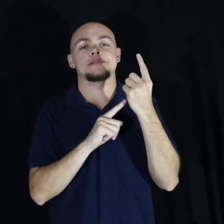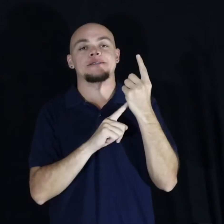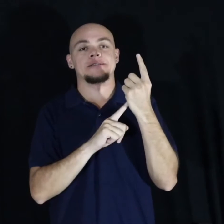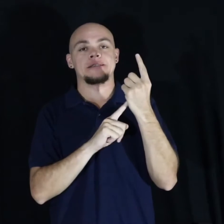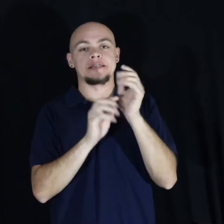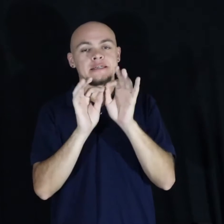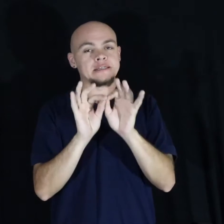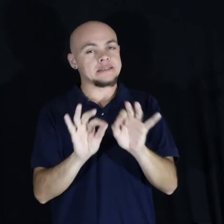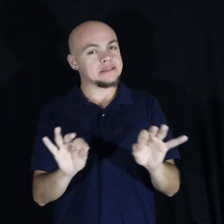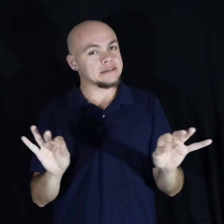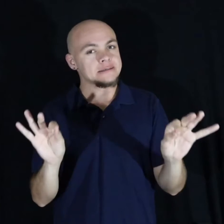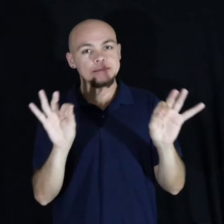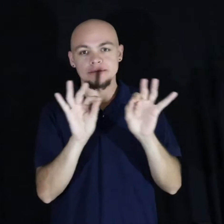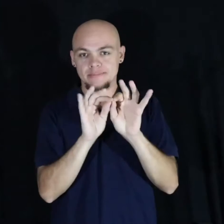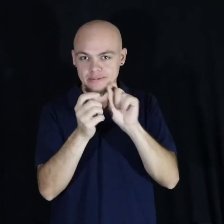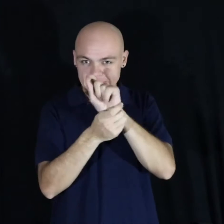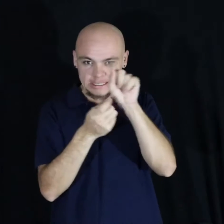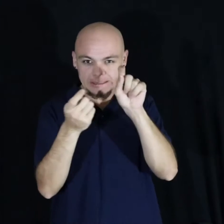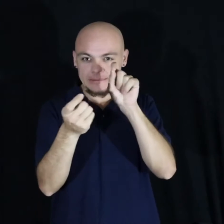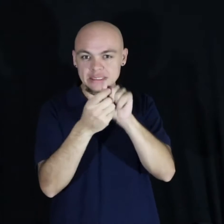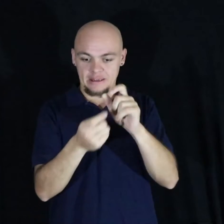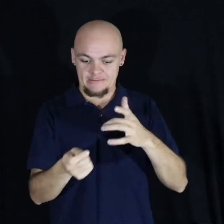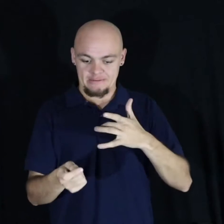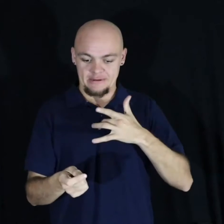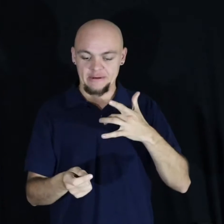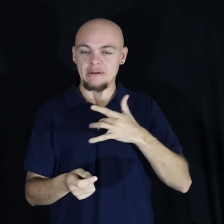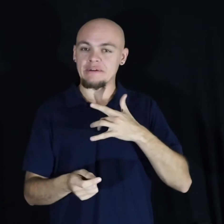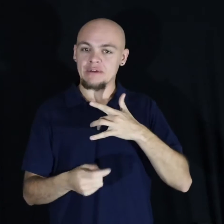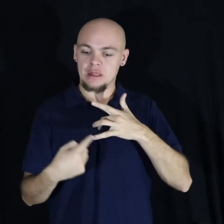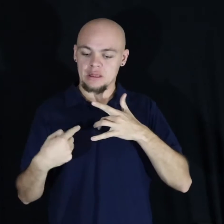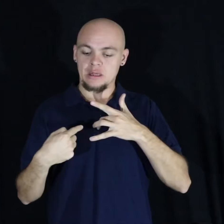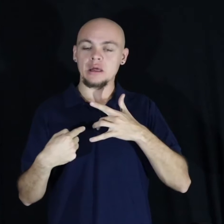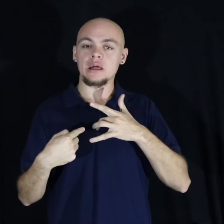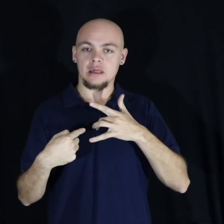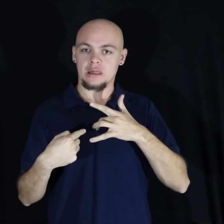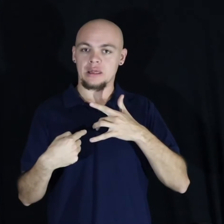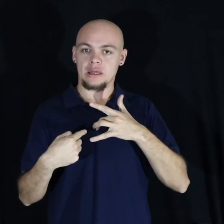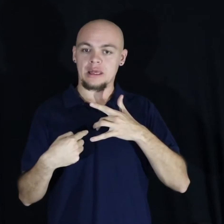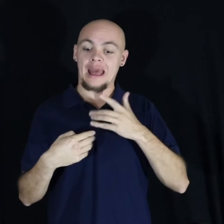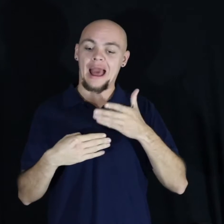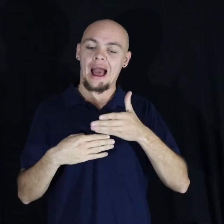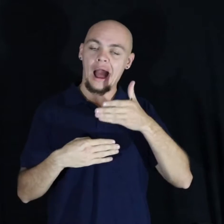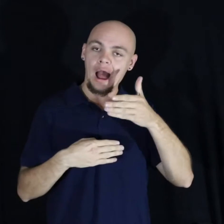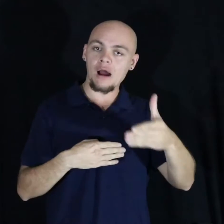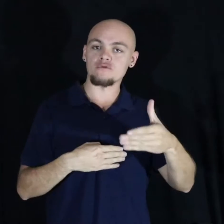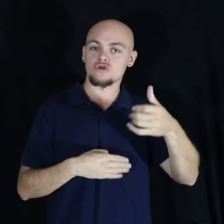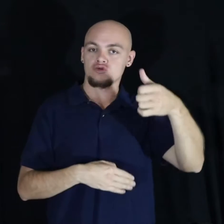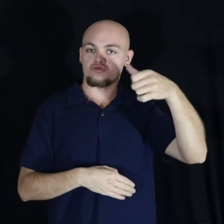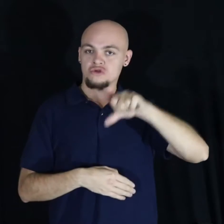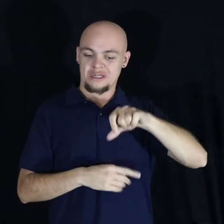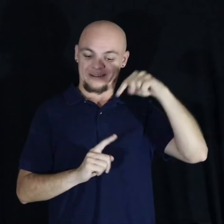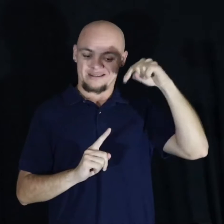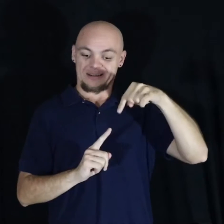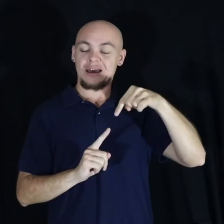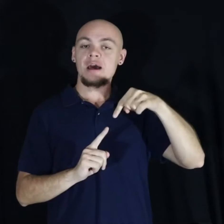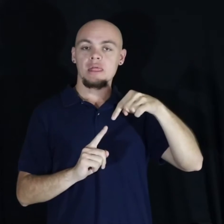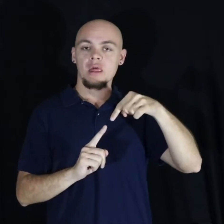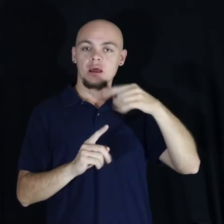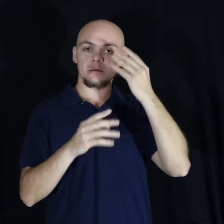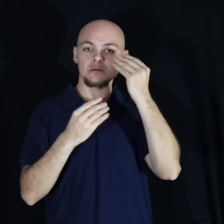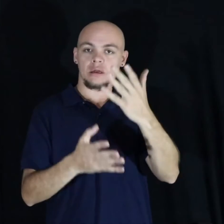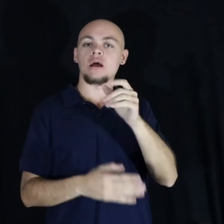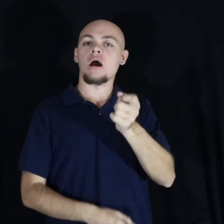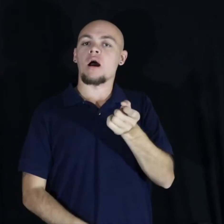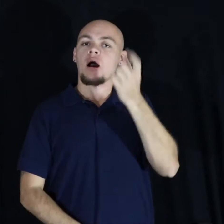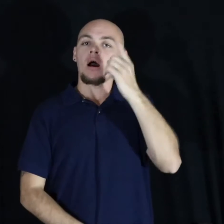particular, undesirable feeling that emanates as a product of rejection that is in fact the most important indicator of our